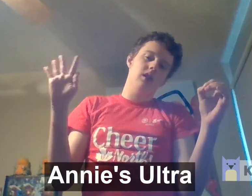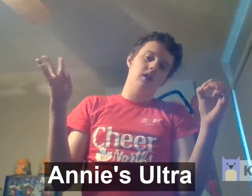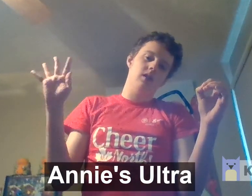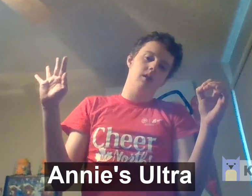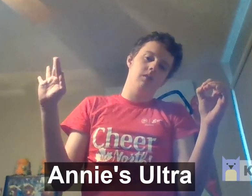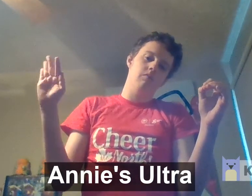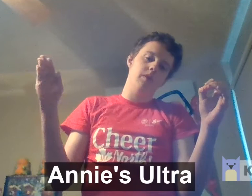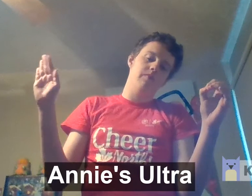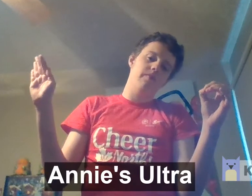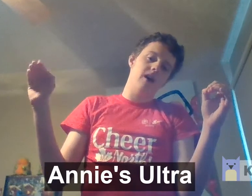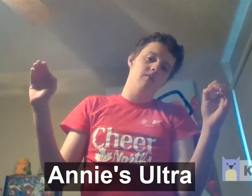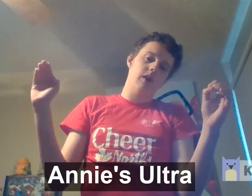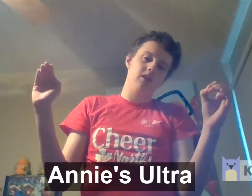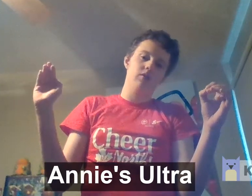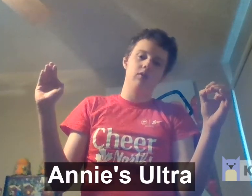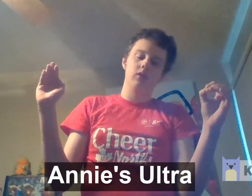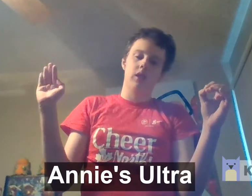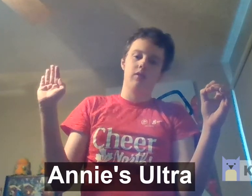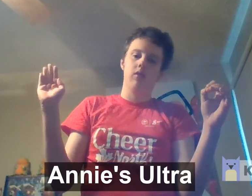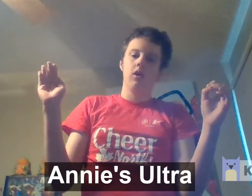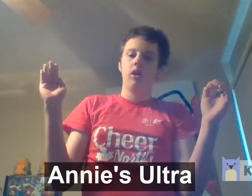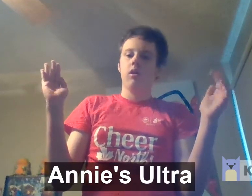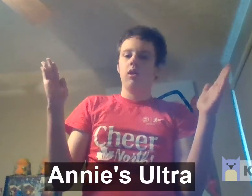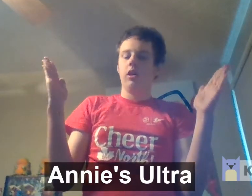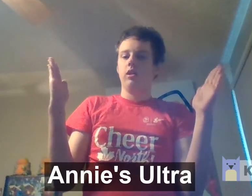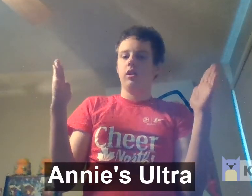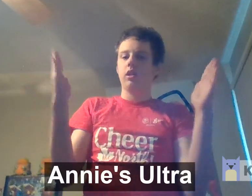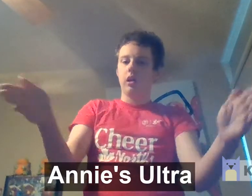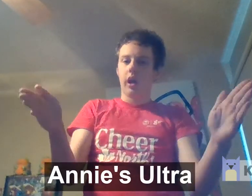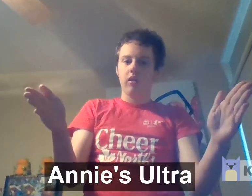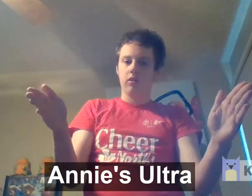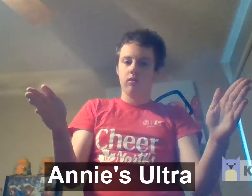that is big back my YouTube channel. And it got capped on.